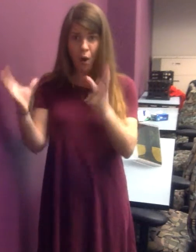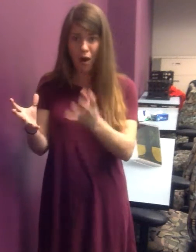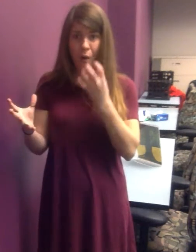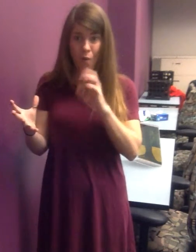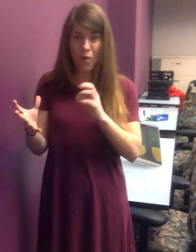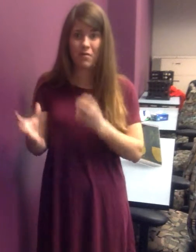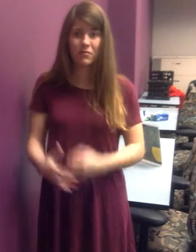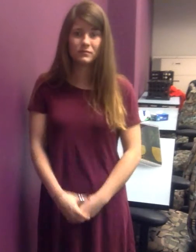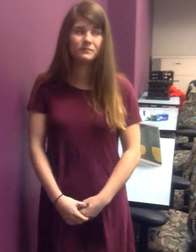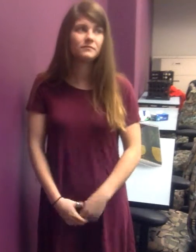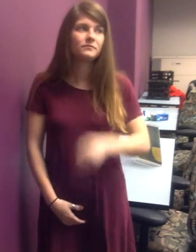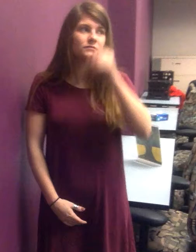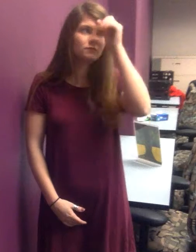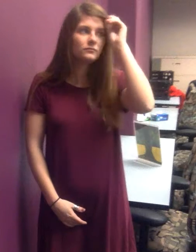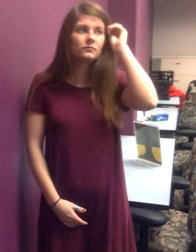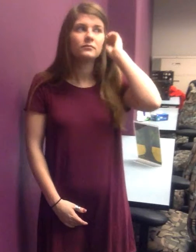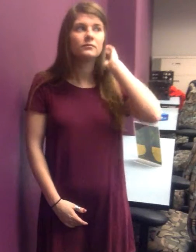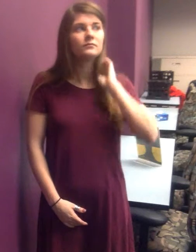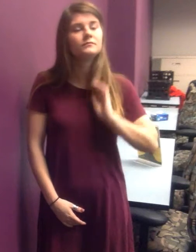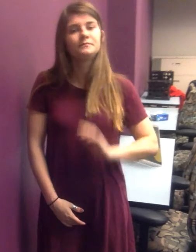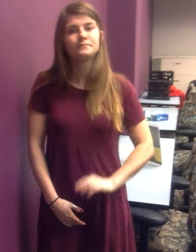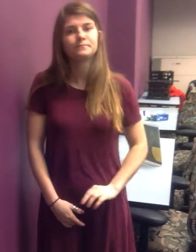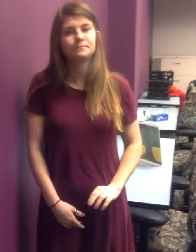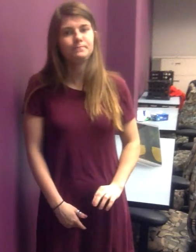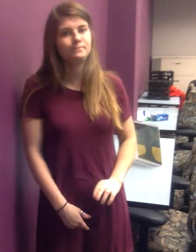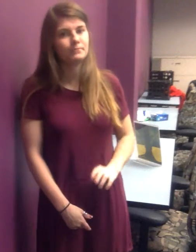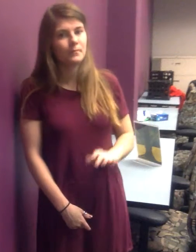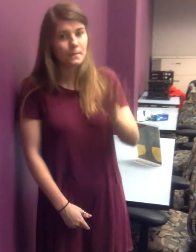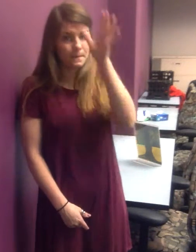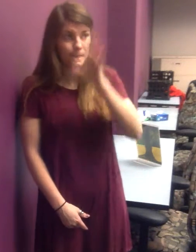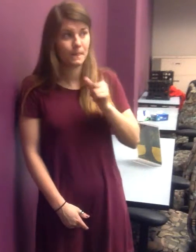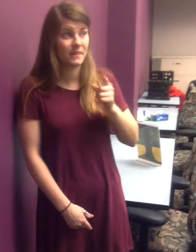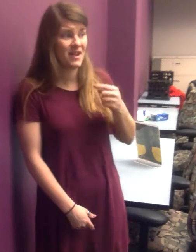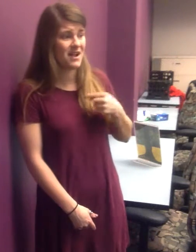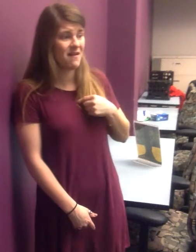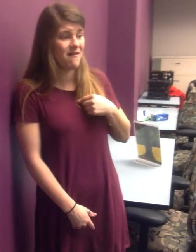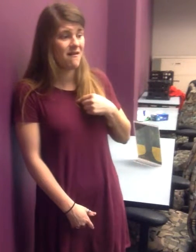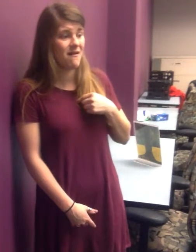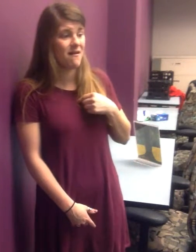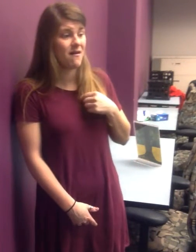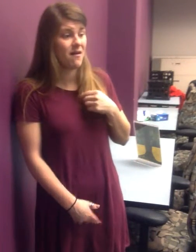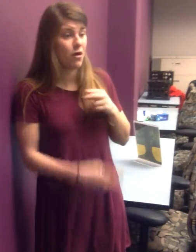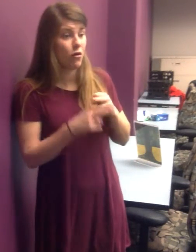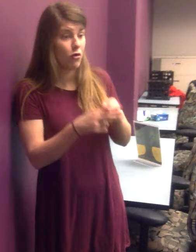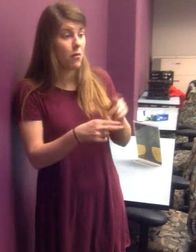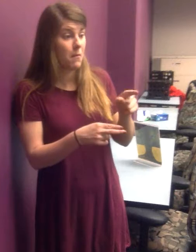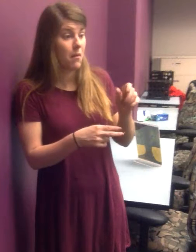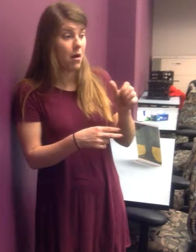I call upon the Peace Prize laureate for 2007, Al Gore, to come. The UN scientists and